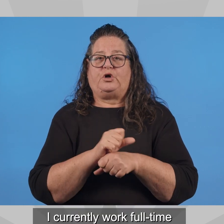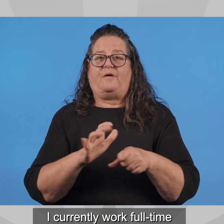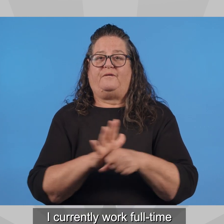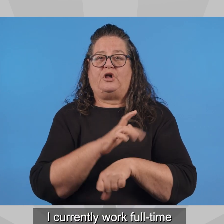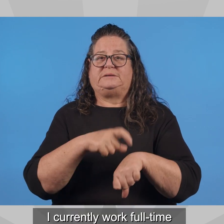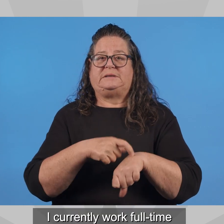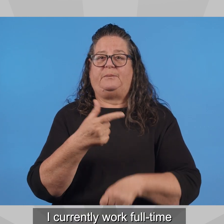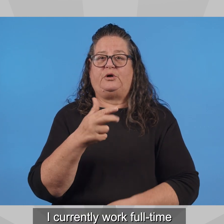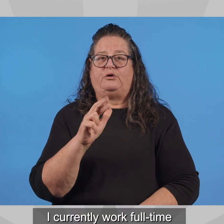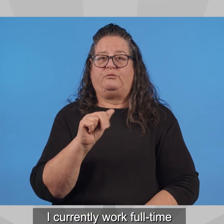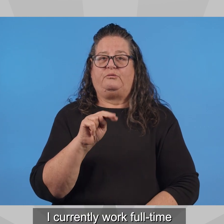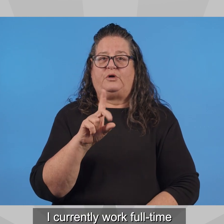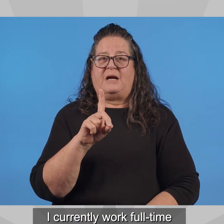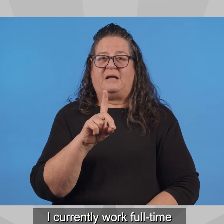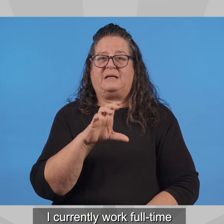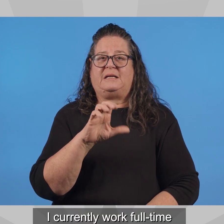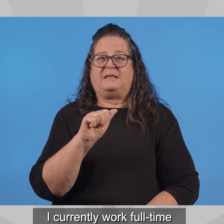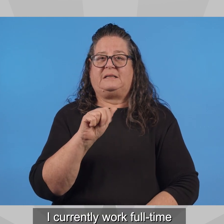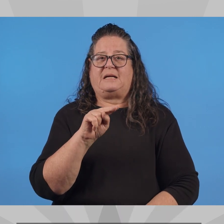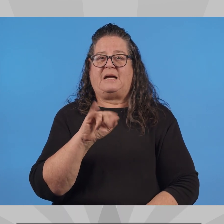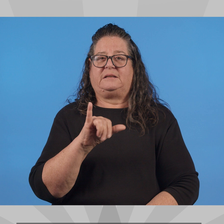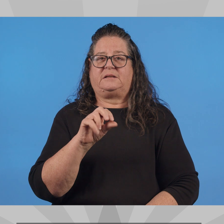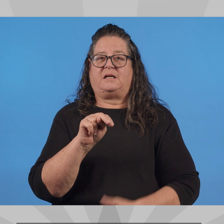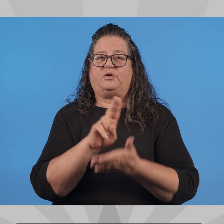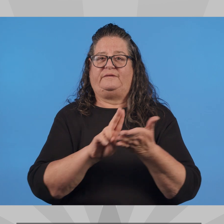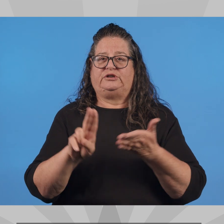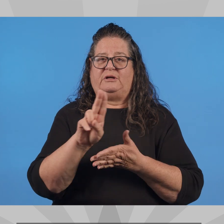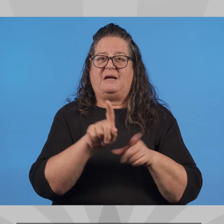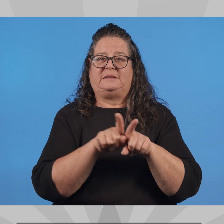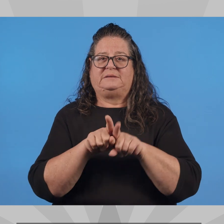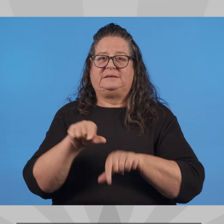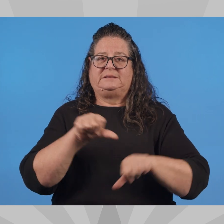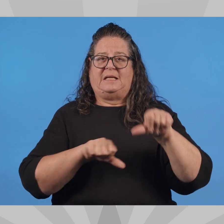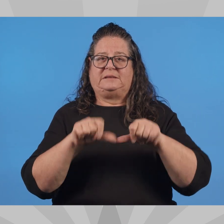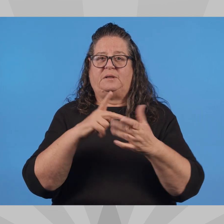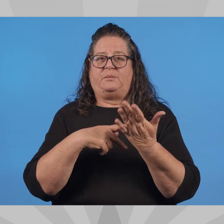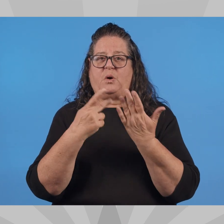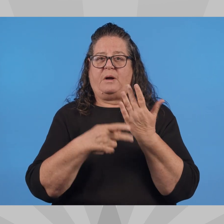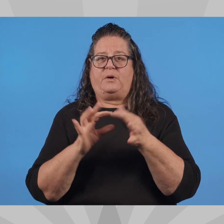I currently work full-time at Grand Canyon University as a science program coordinator.